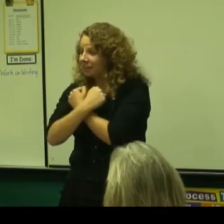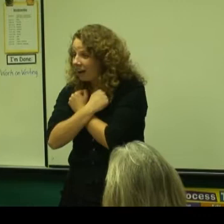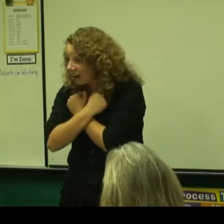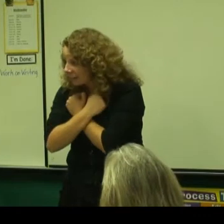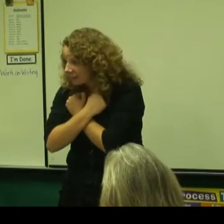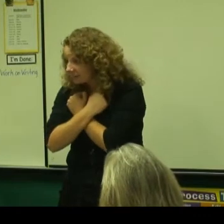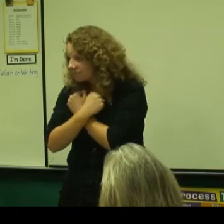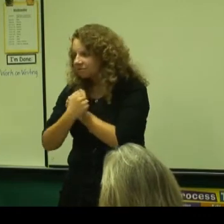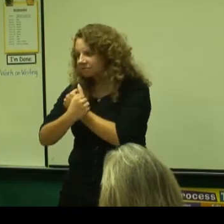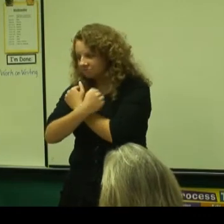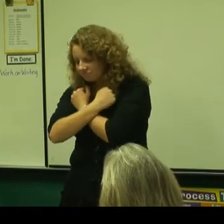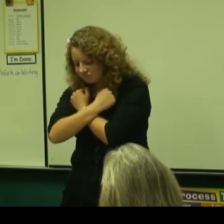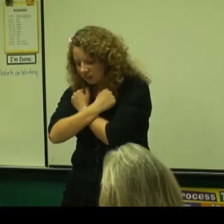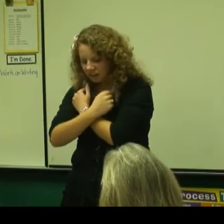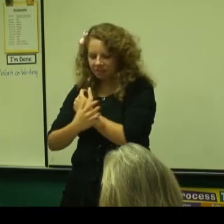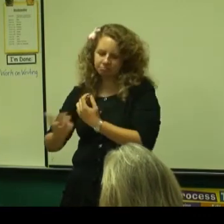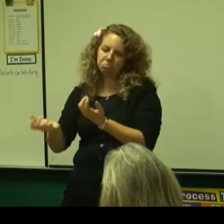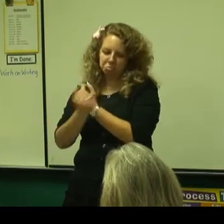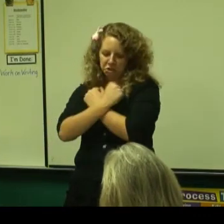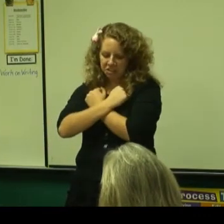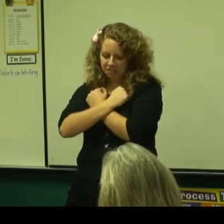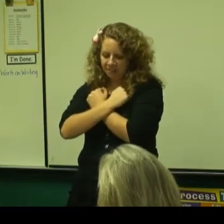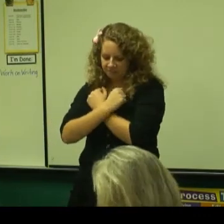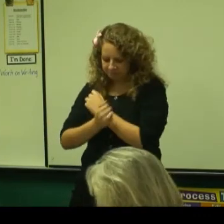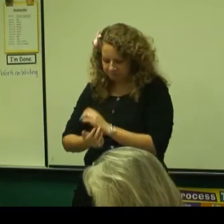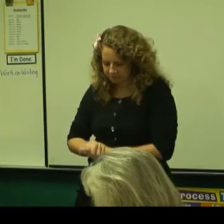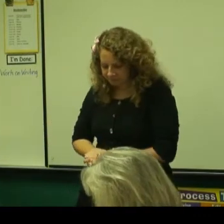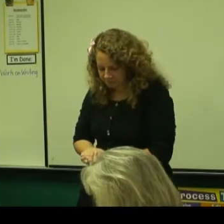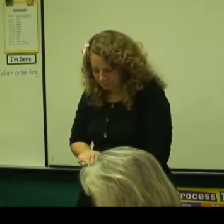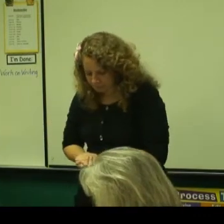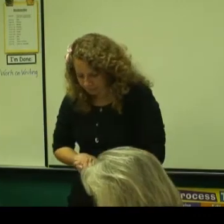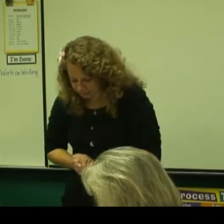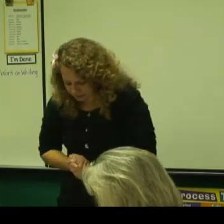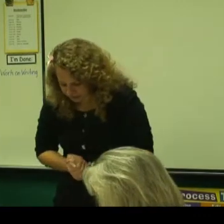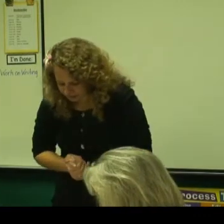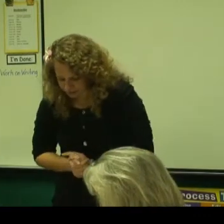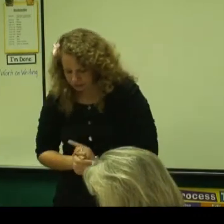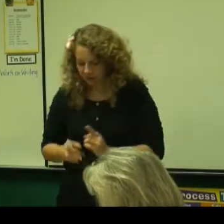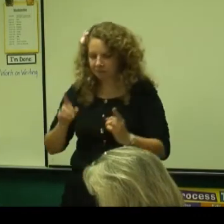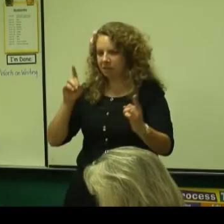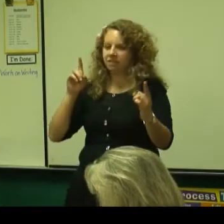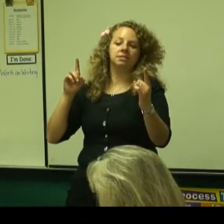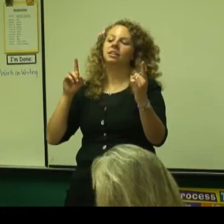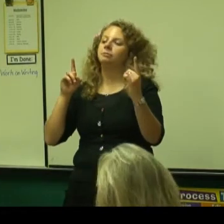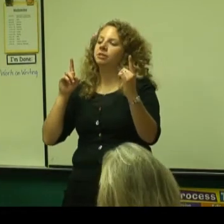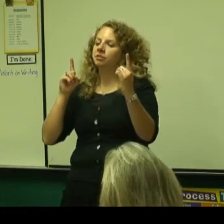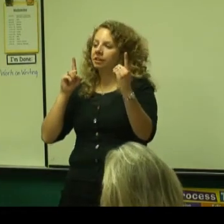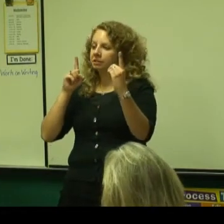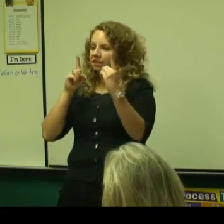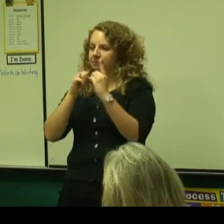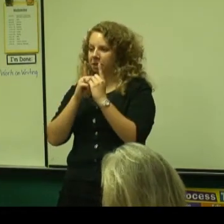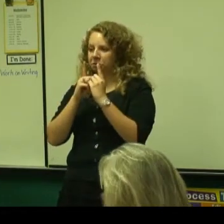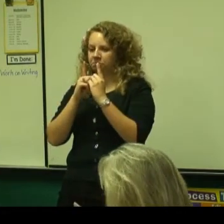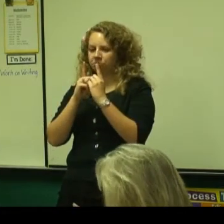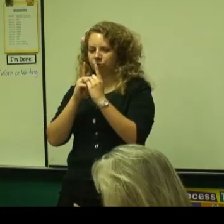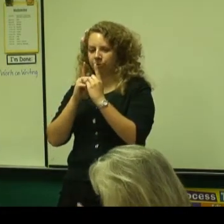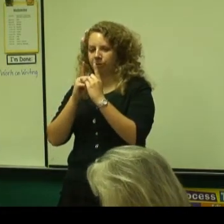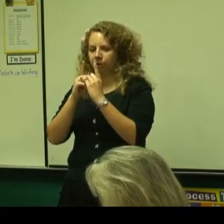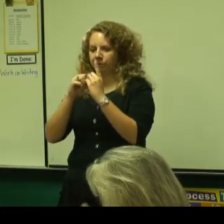like a hug. Yeah. Hug. Or just love. Okay, and then you have meet, just like we learned, like, nice to meet you. Two people coming up